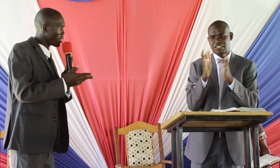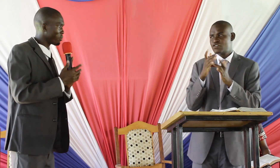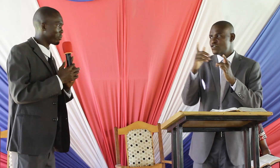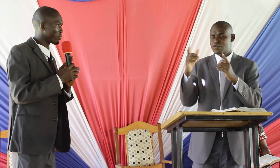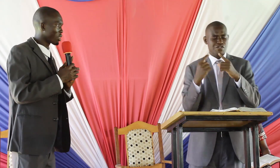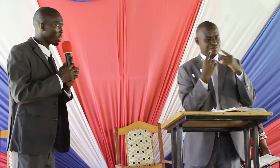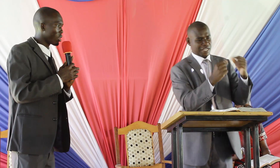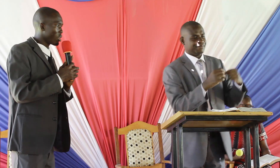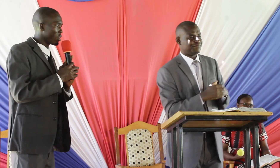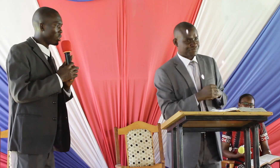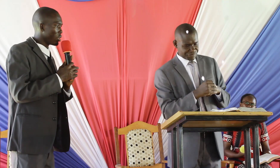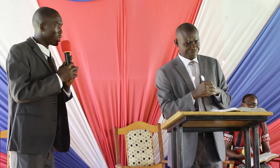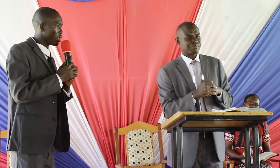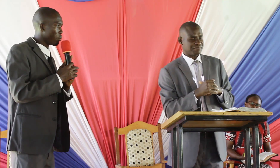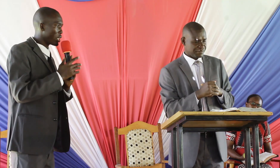see again.